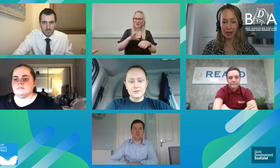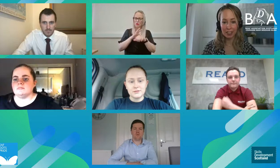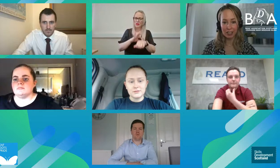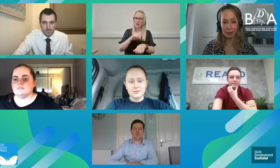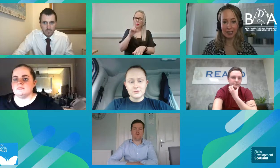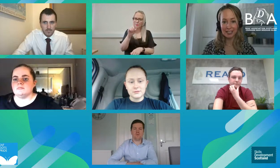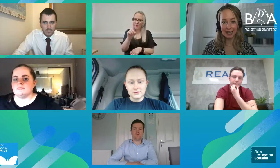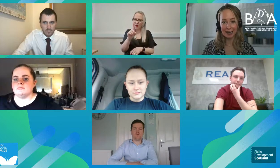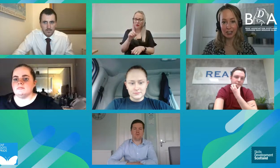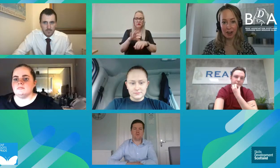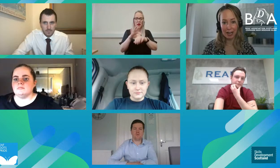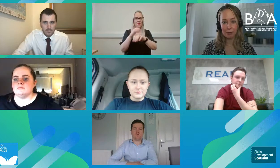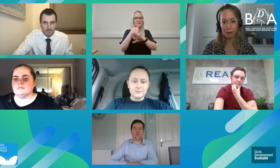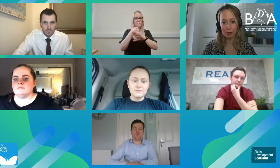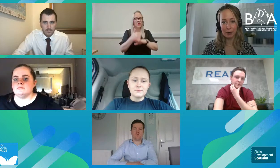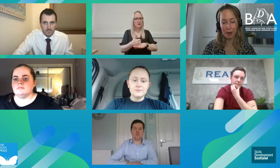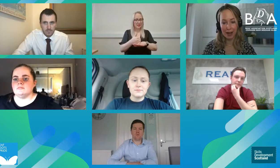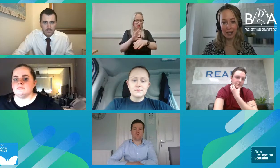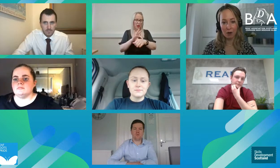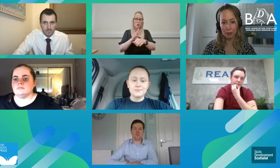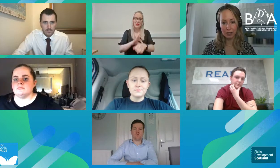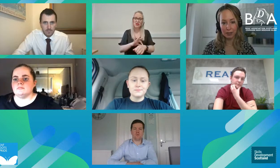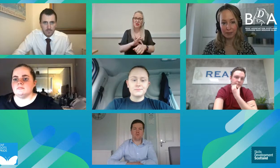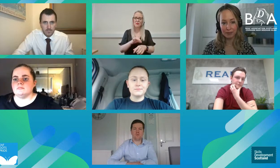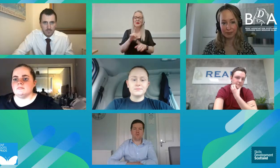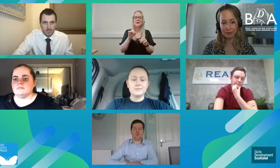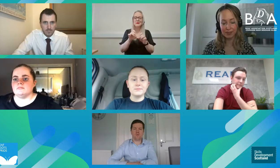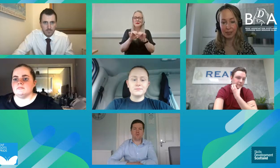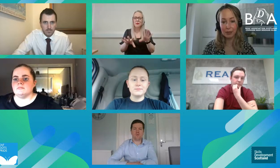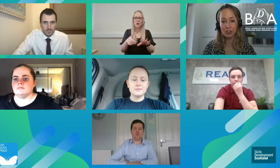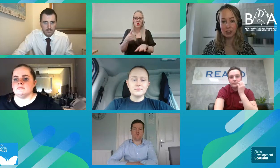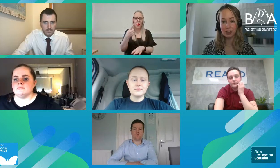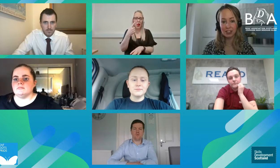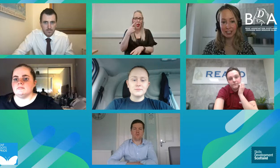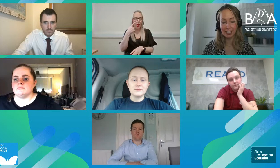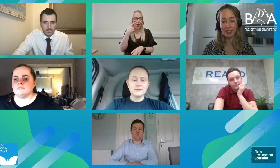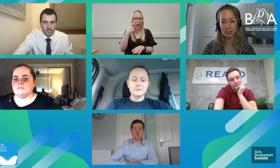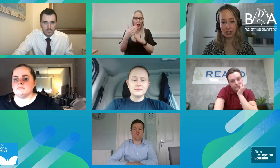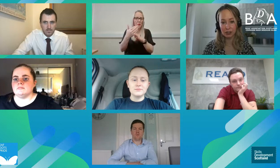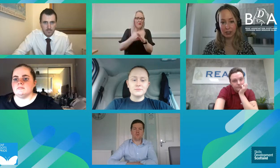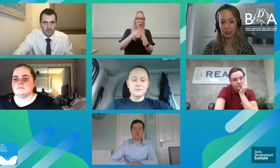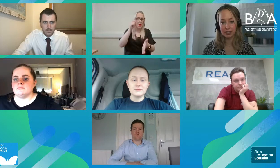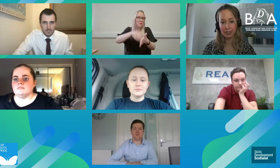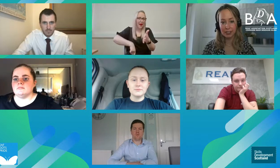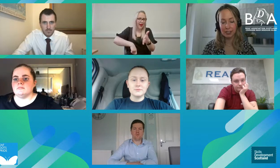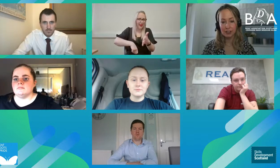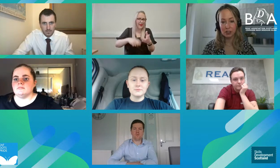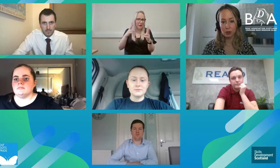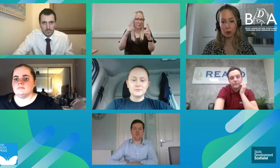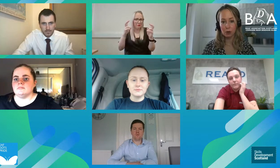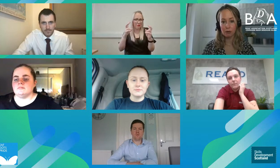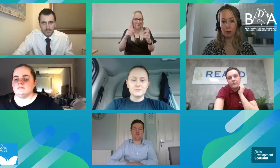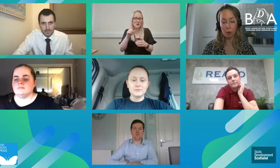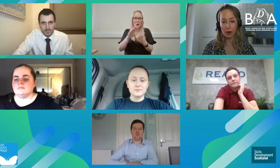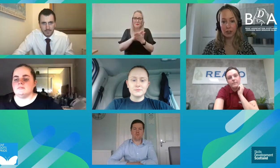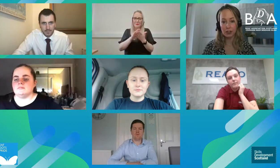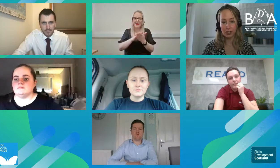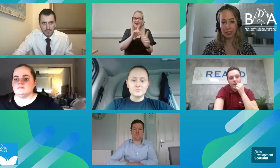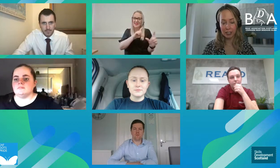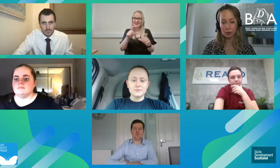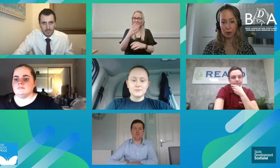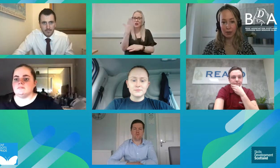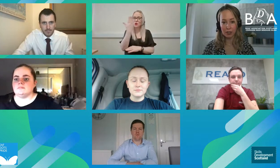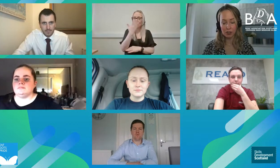foundation apprenticeship is like a try before you buy option because you're still at school. So for 1 or